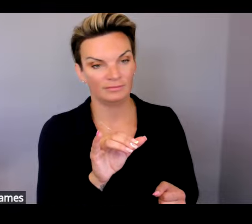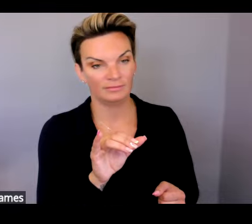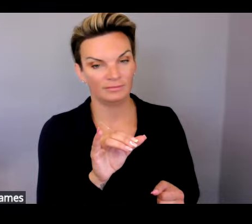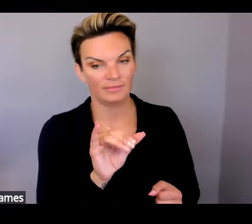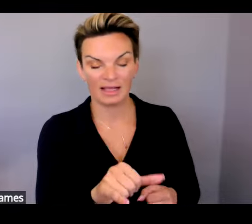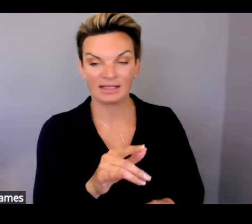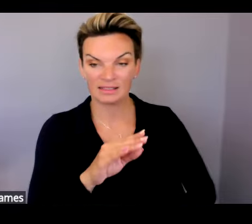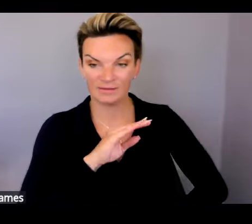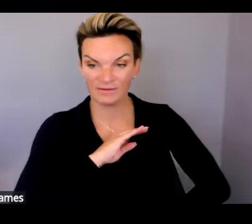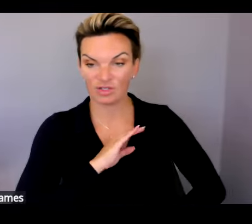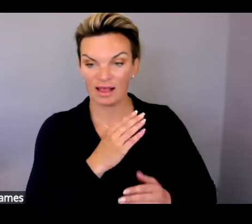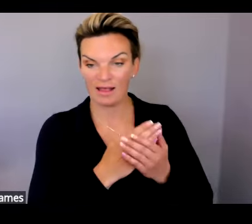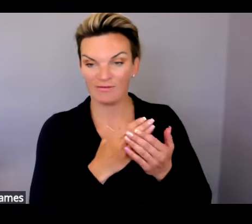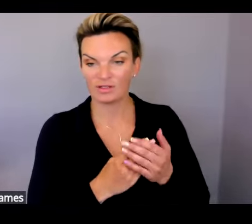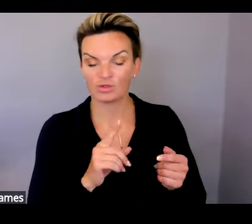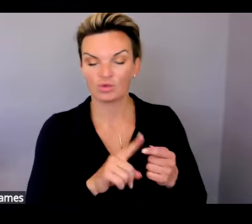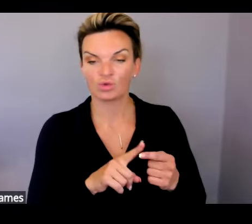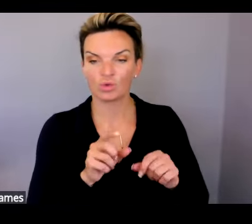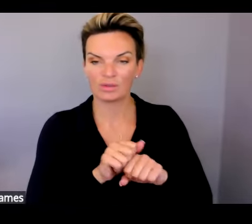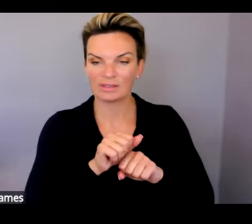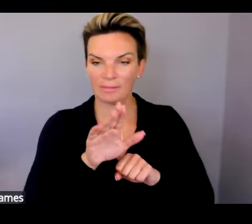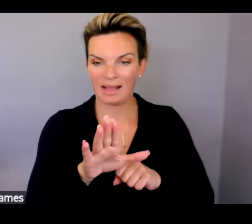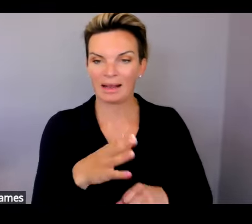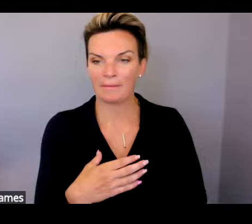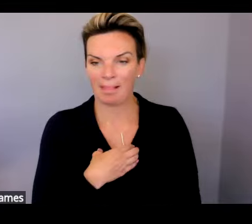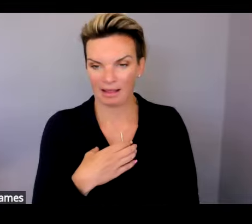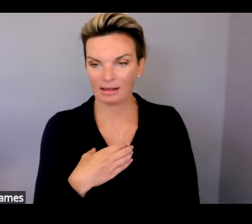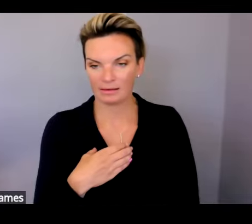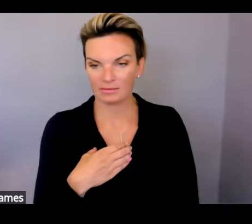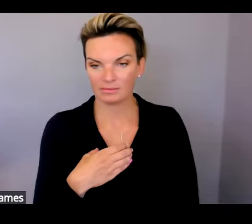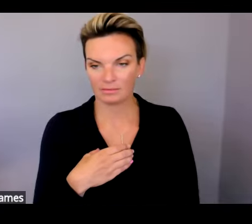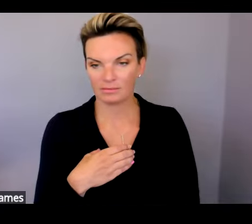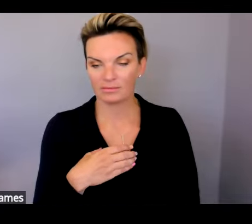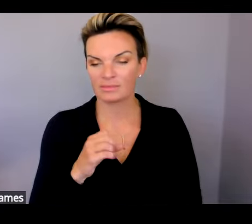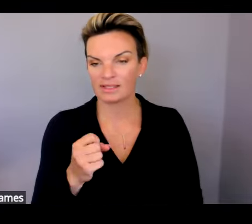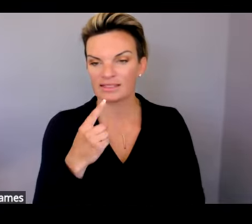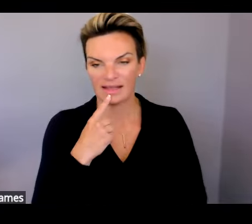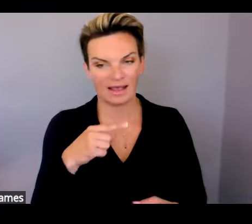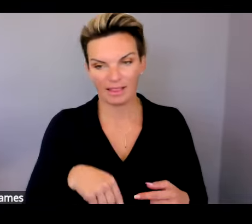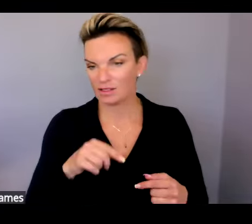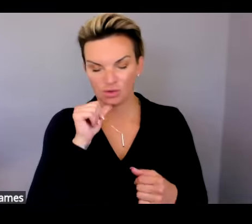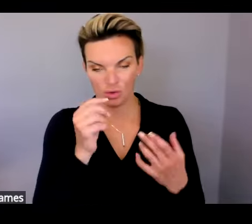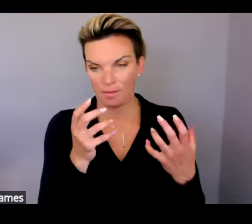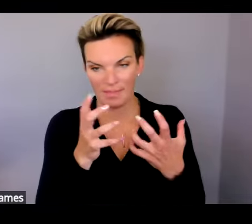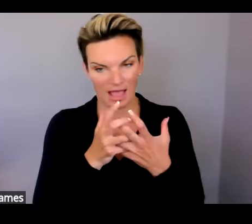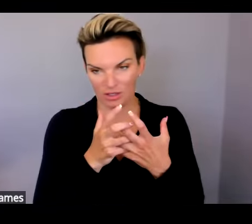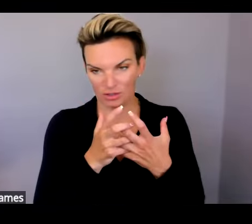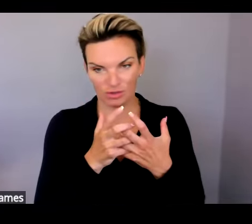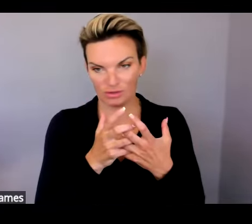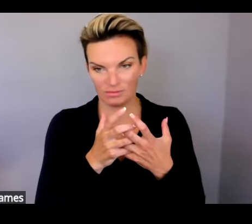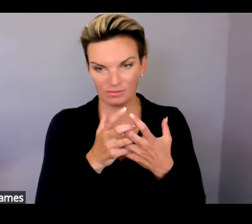sufficient evidence to submit a complaint and say, these don't match. But